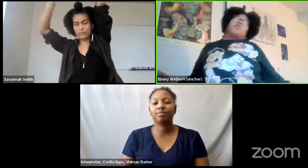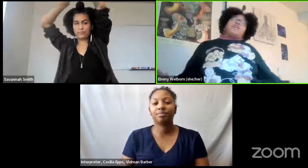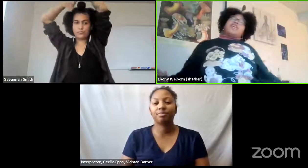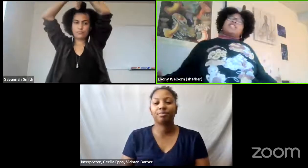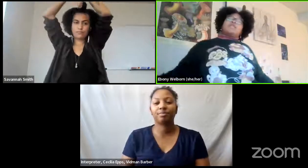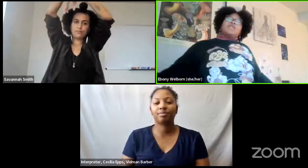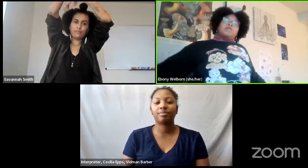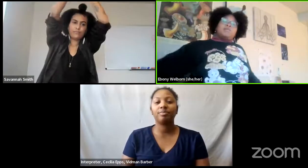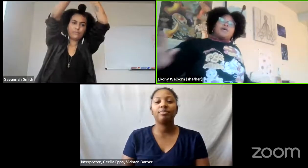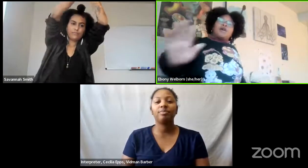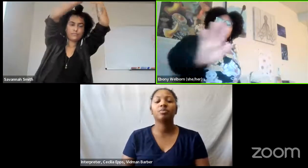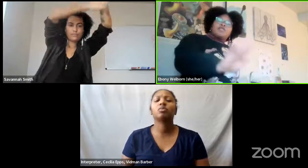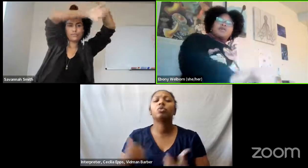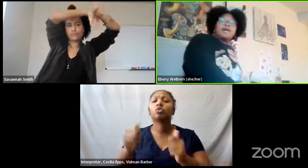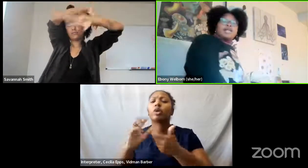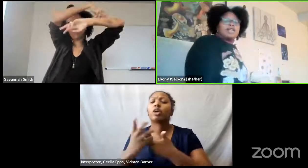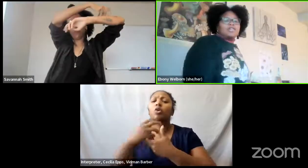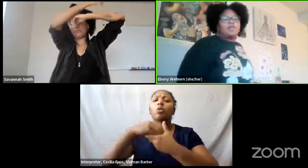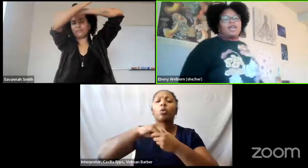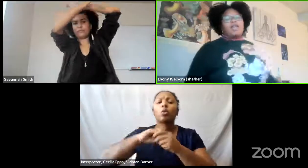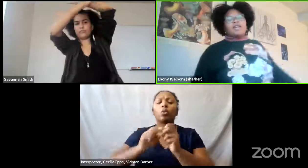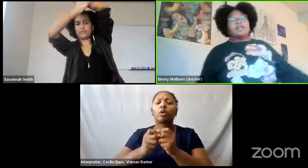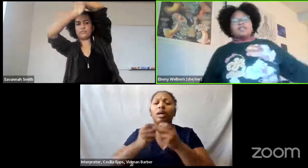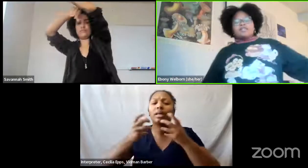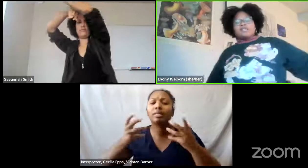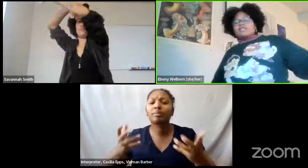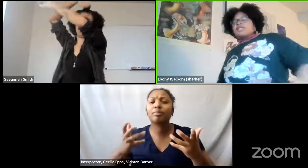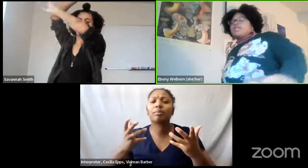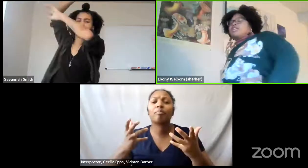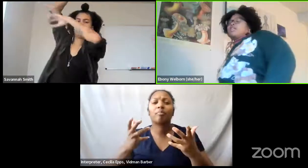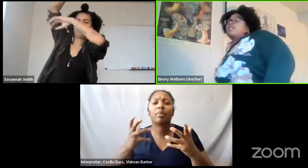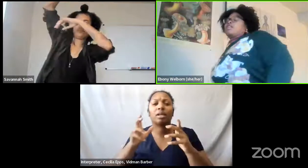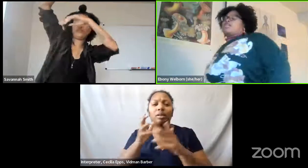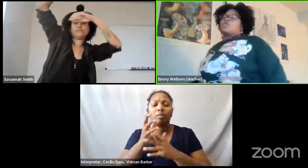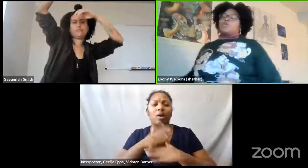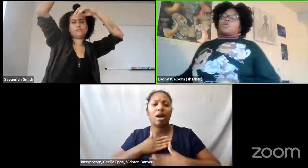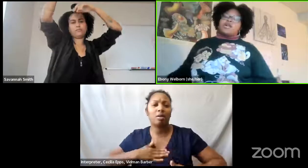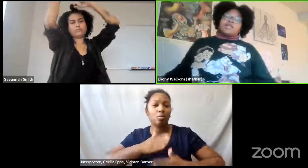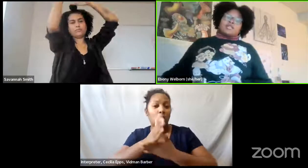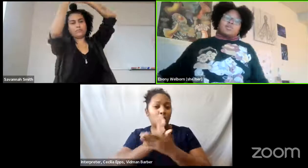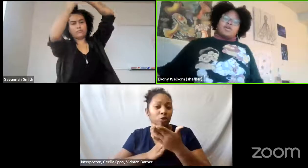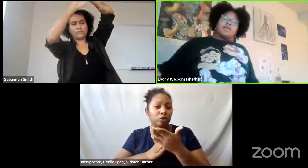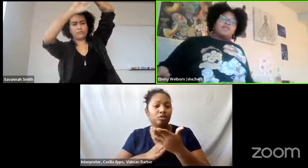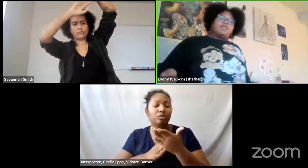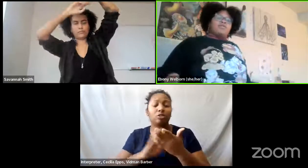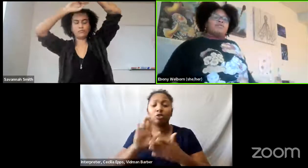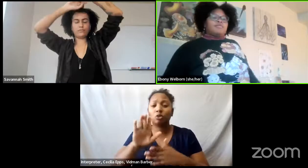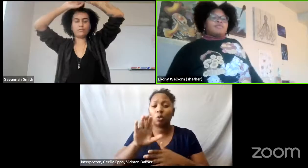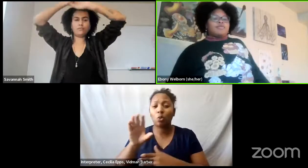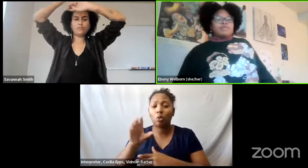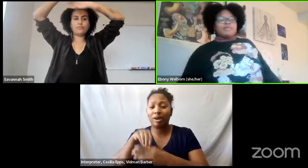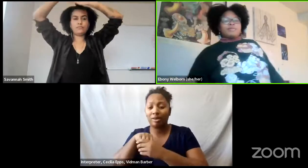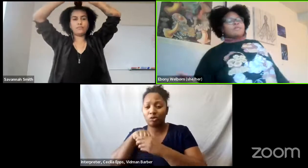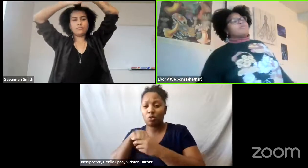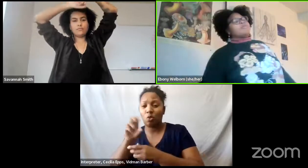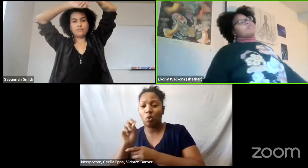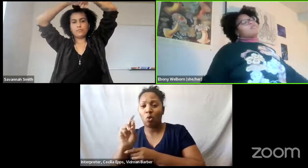Try to incorporate as many parts of your body as you can, those organs as well.